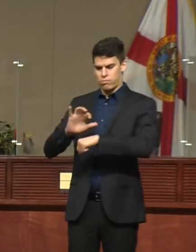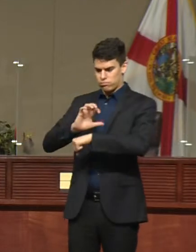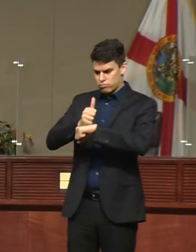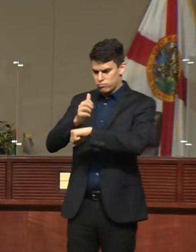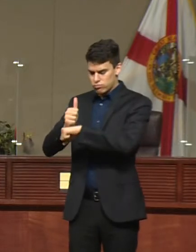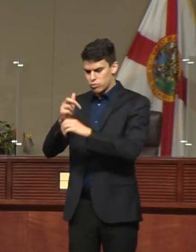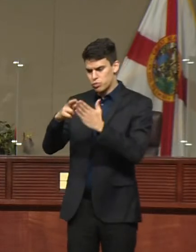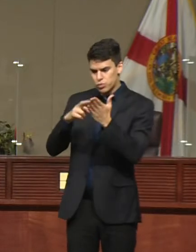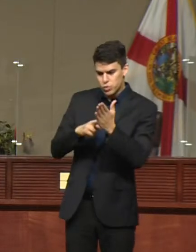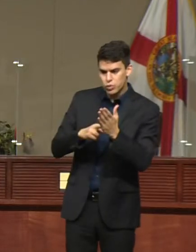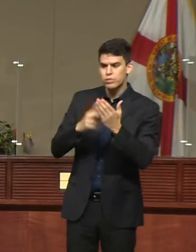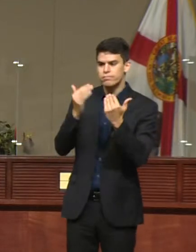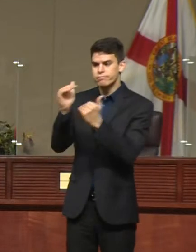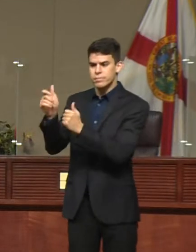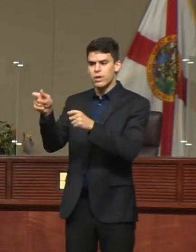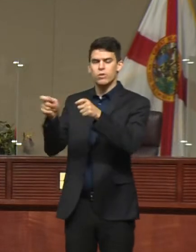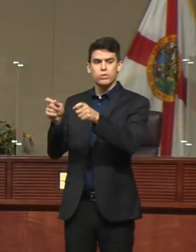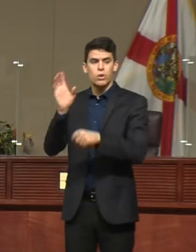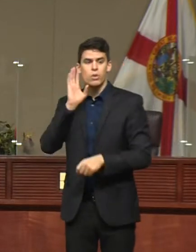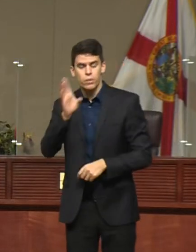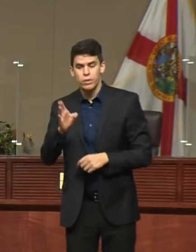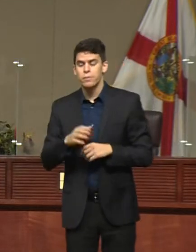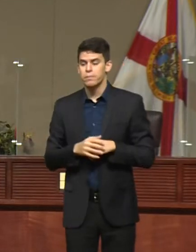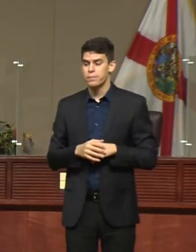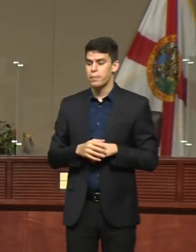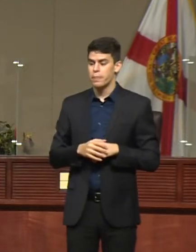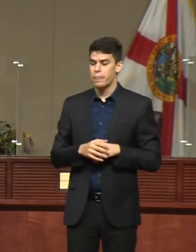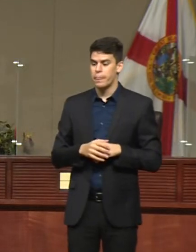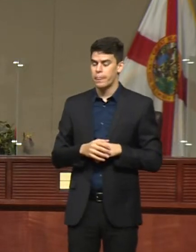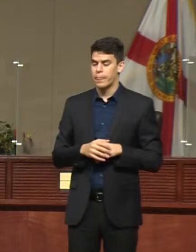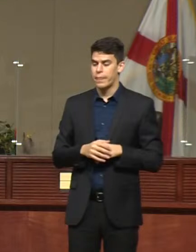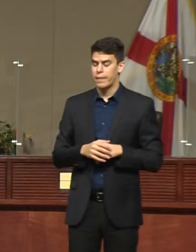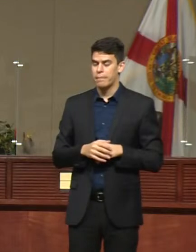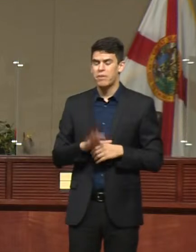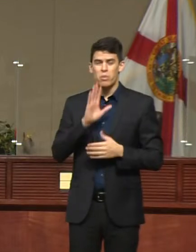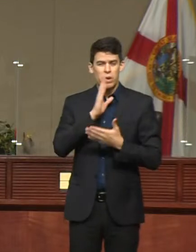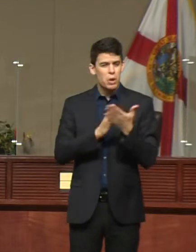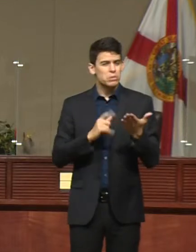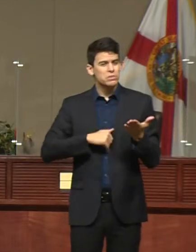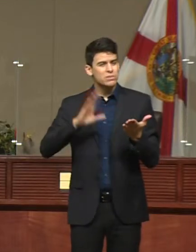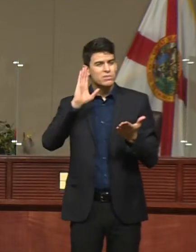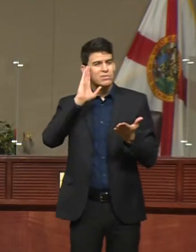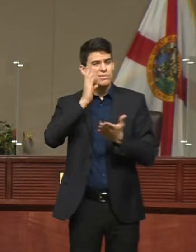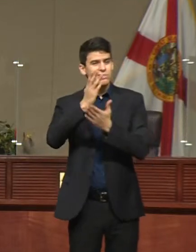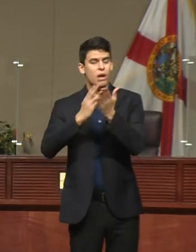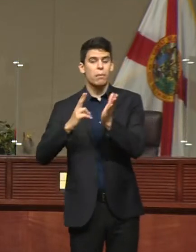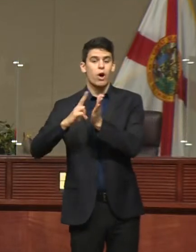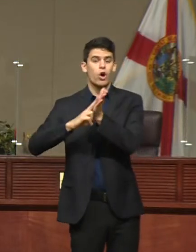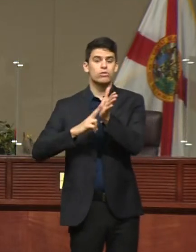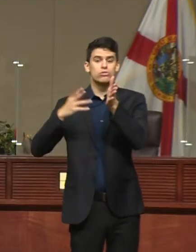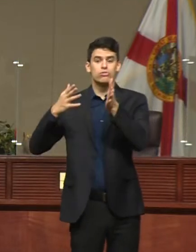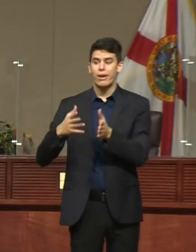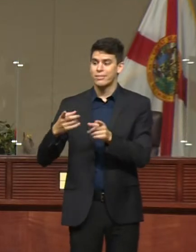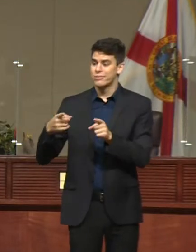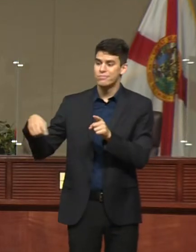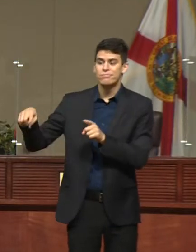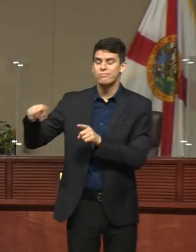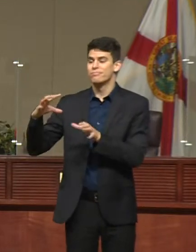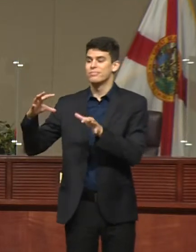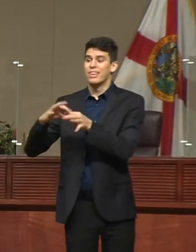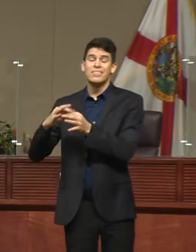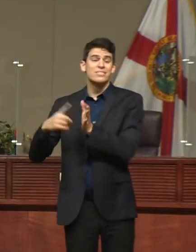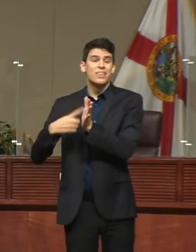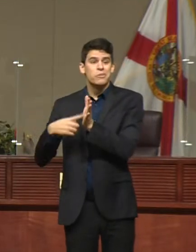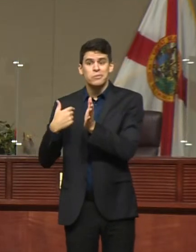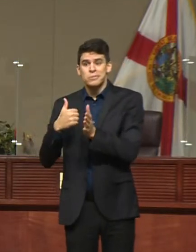of the transmission may have happened with some of the contractors. So sometimes this is out of your total control. It is a pandemic